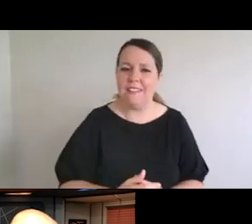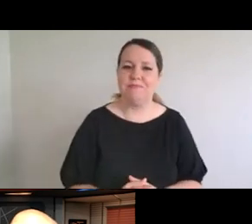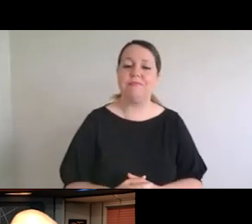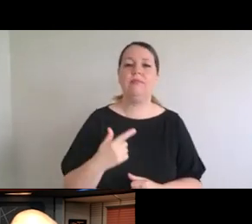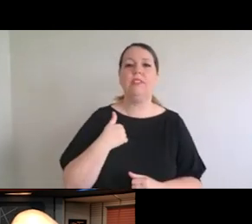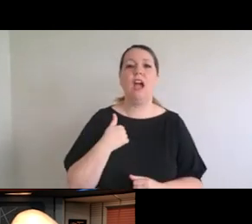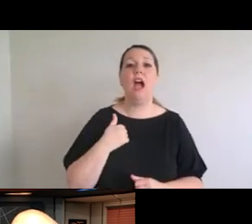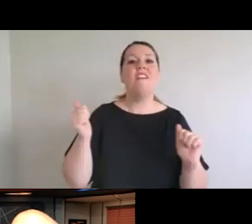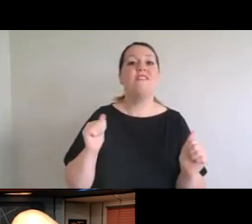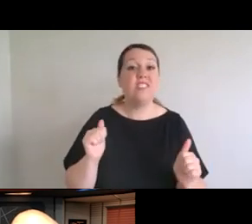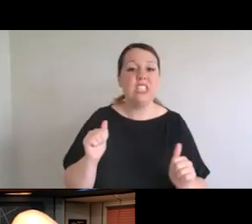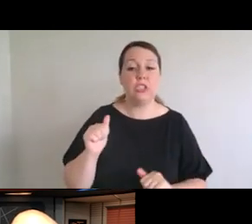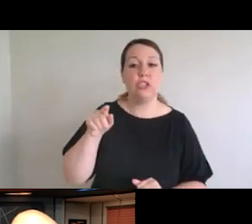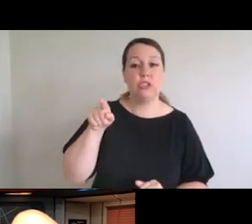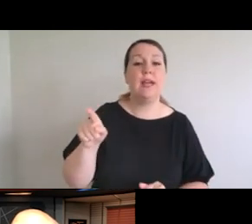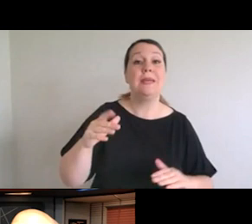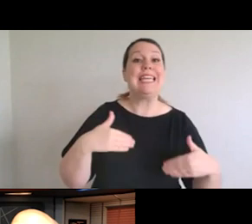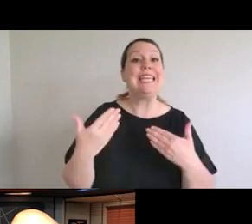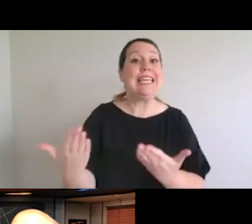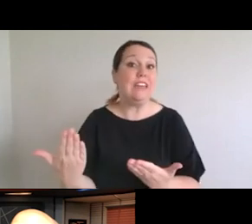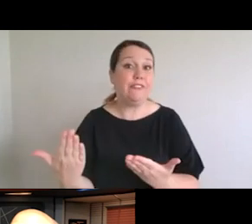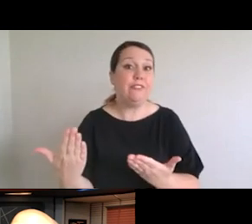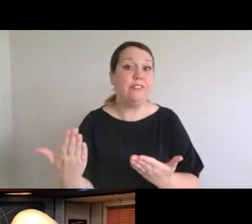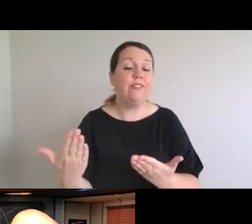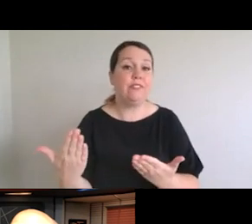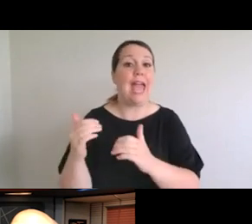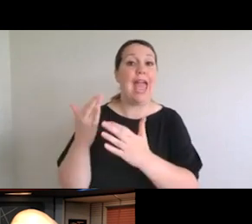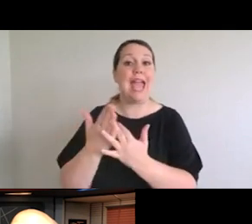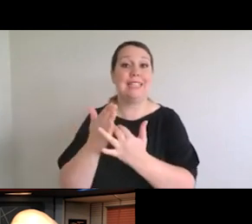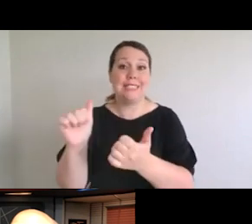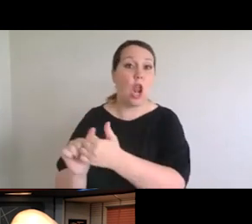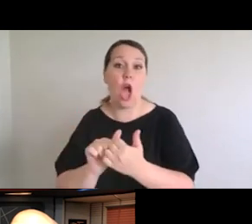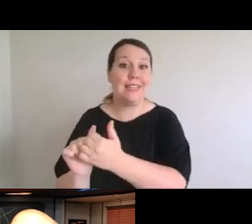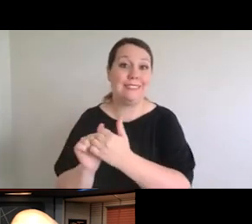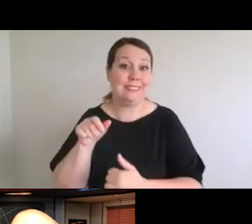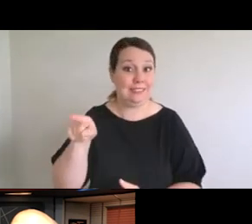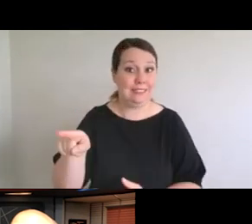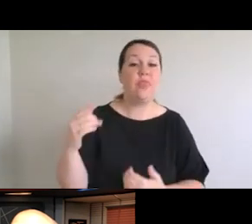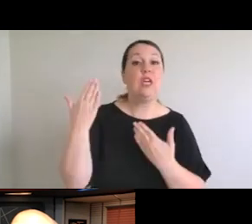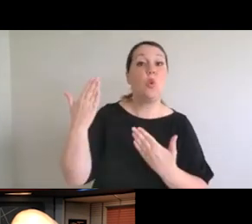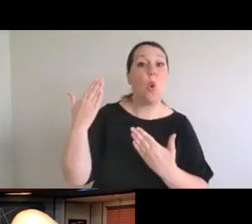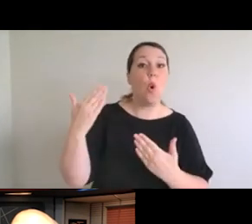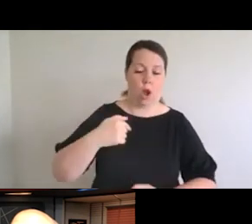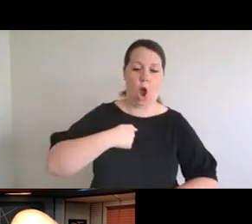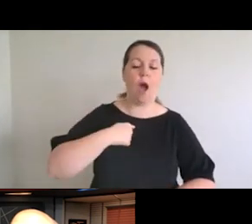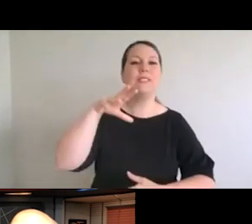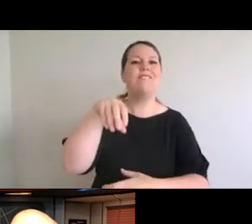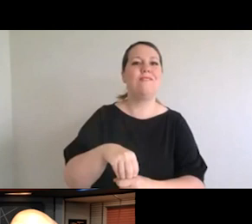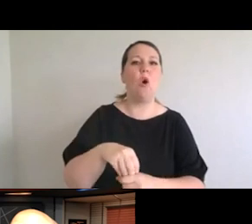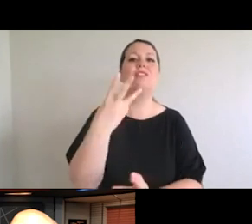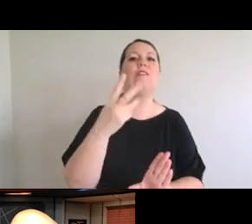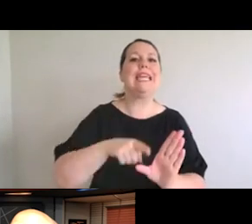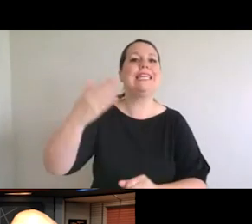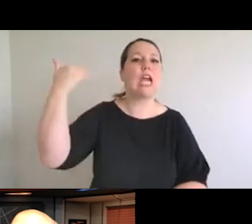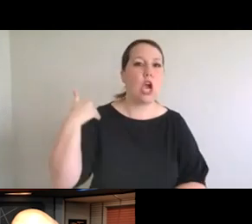to download the audio of it. If you look at the talk that the Access Alliance had me give 3 years ago